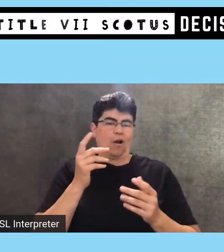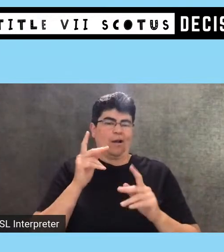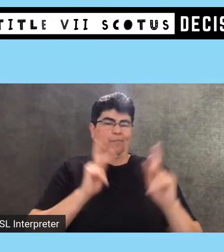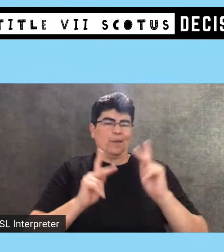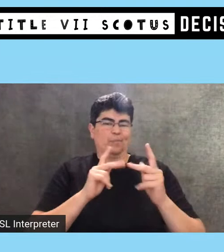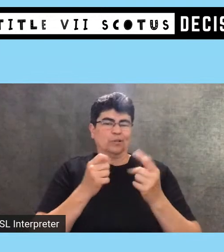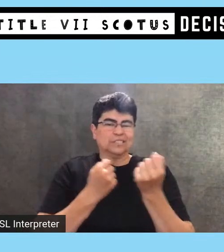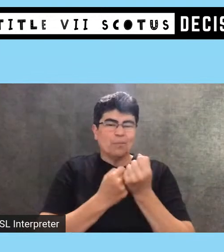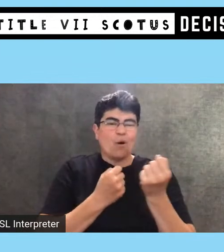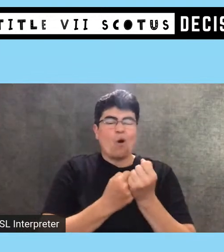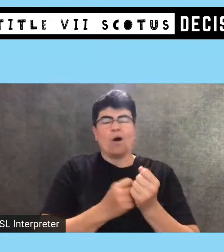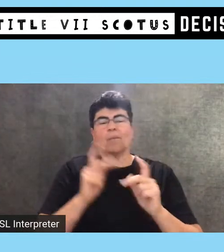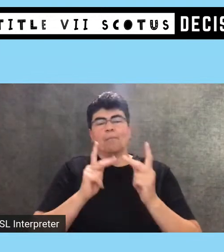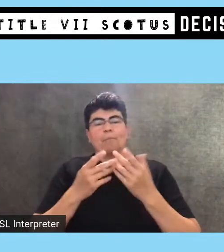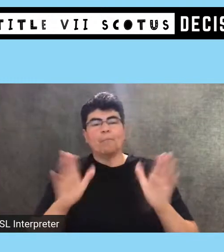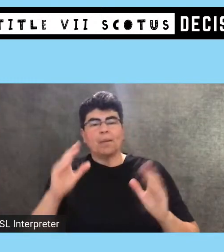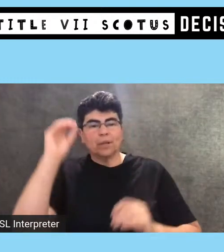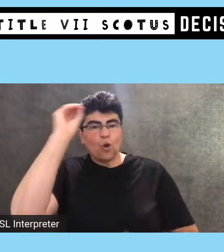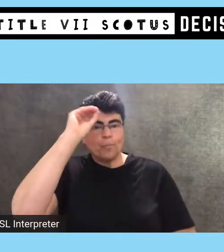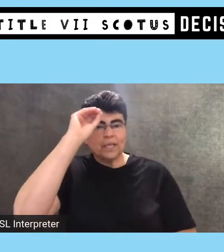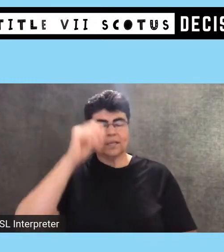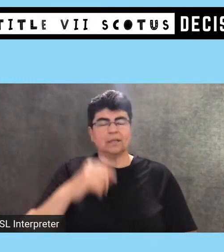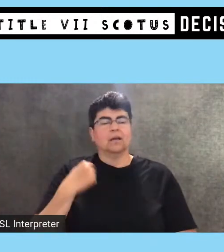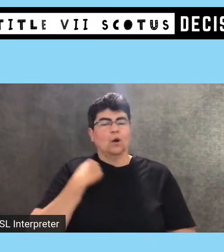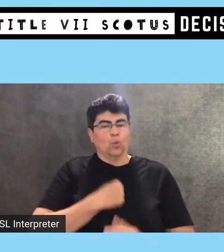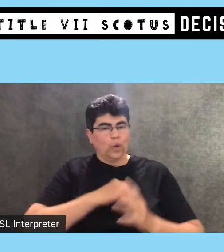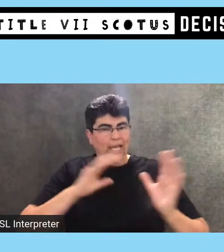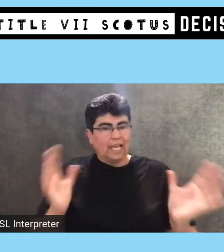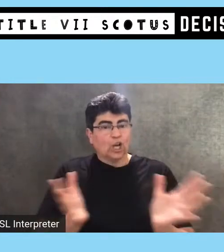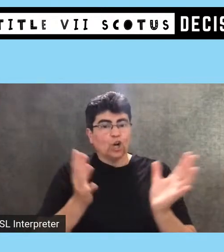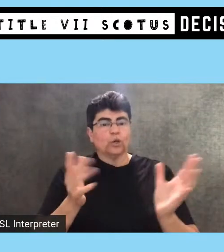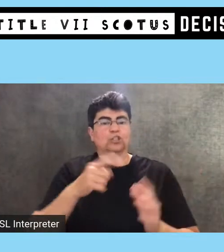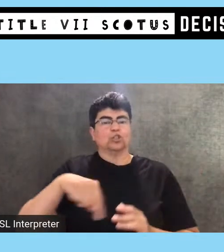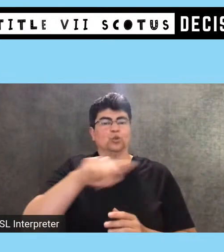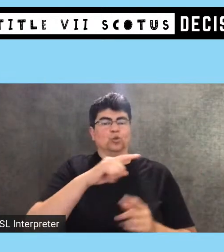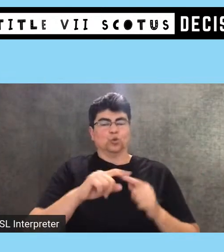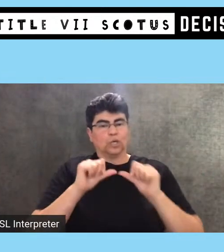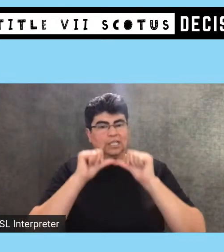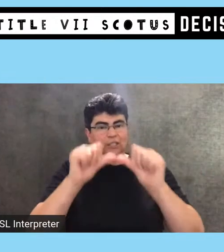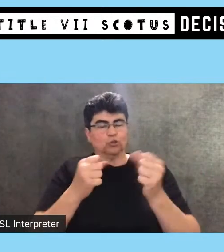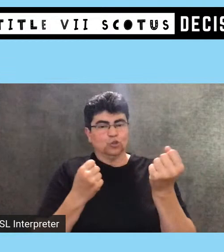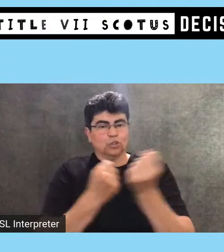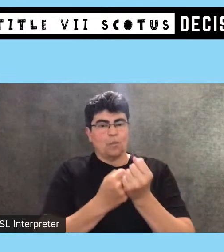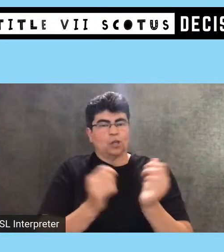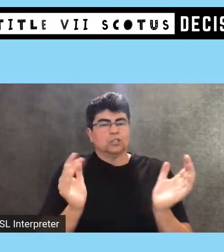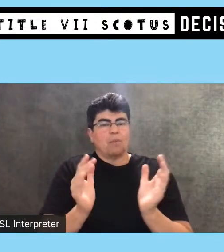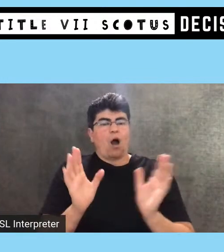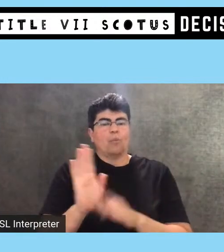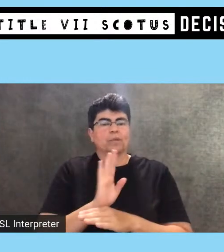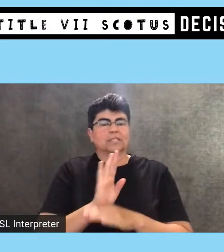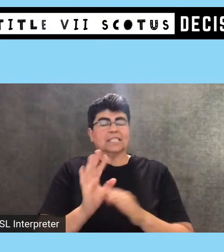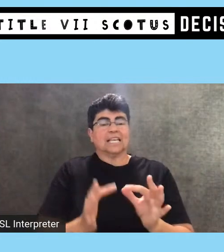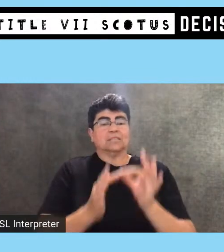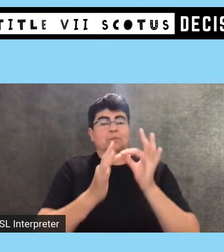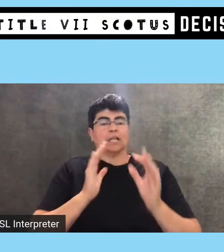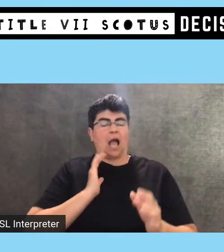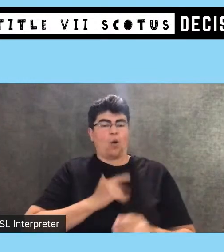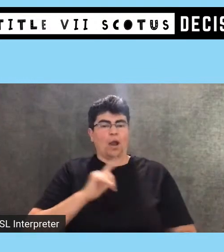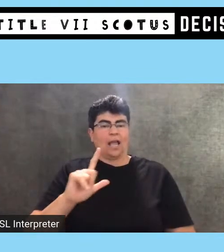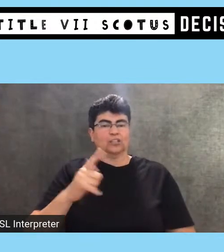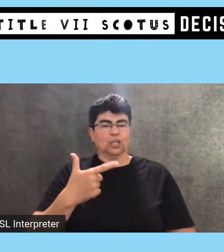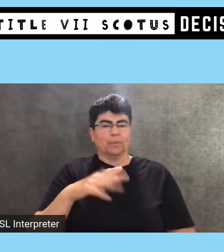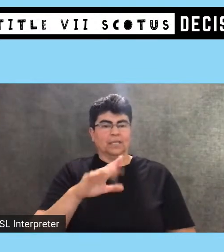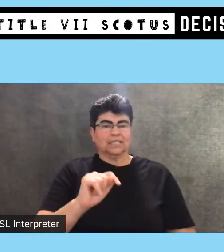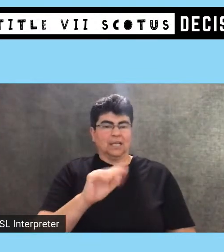public opinion. So we encourage you to continue to support small businesses, especially our LGBT businesses here in